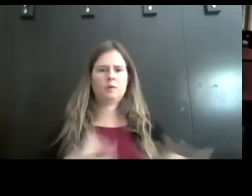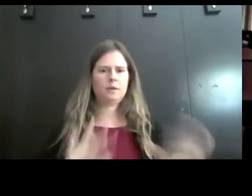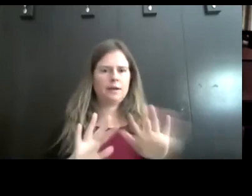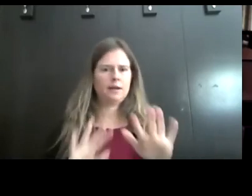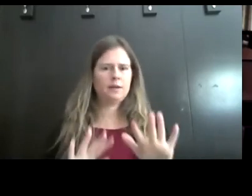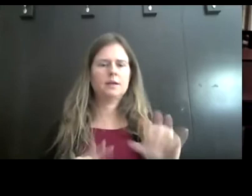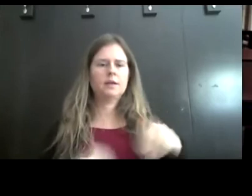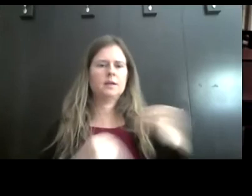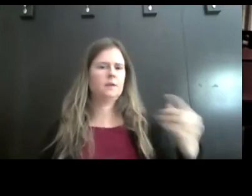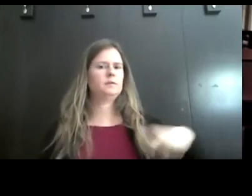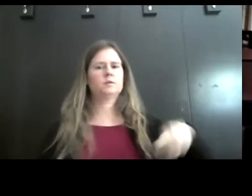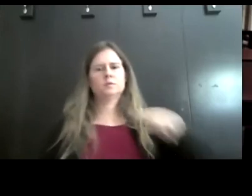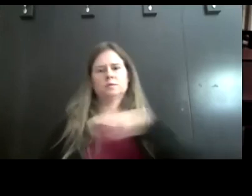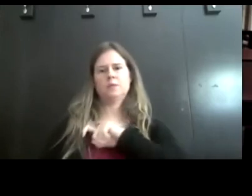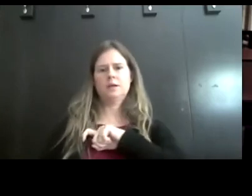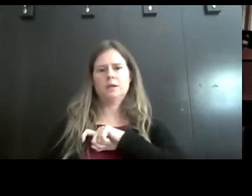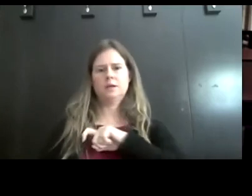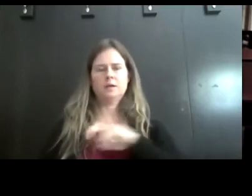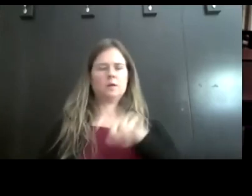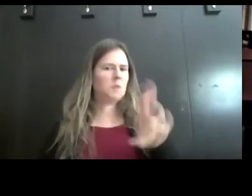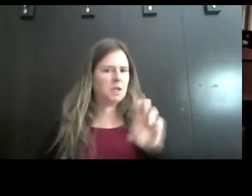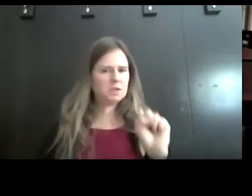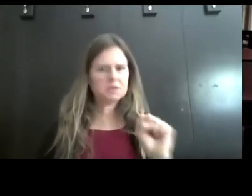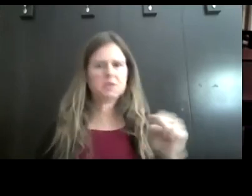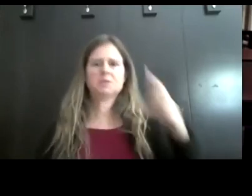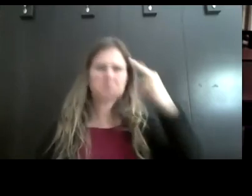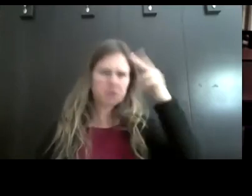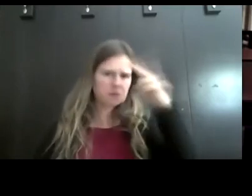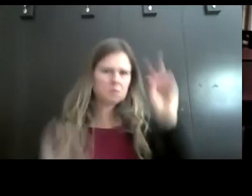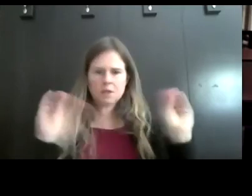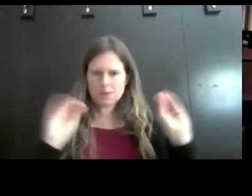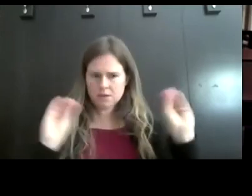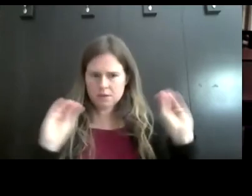Spain, Mexico, or the United States of America.